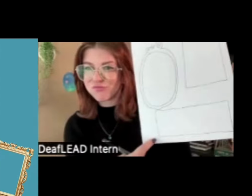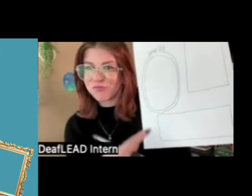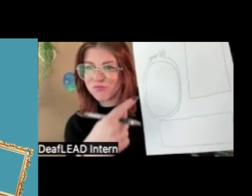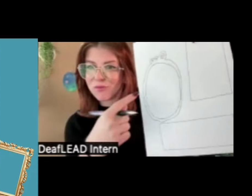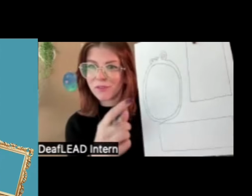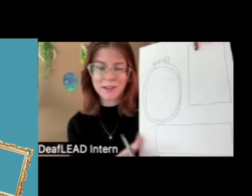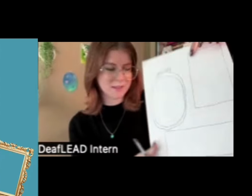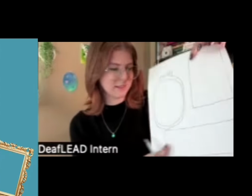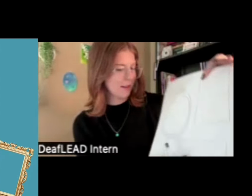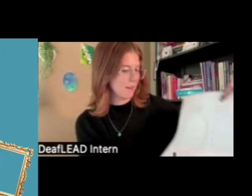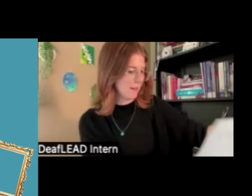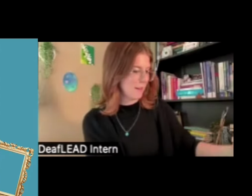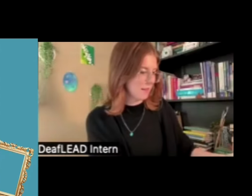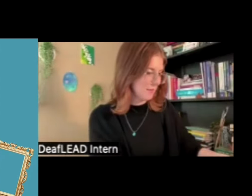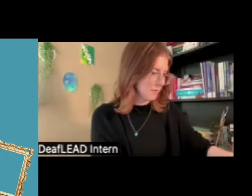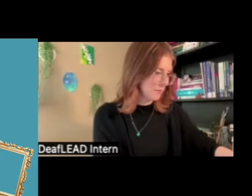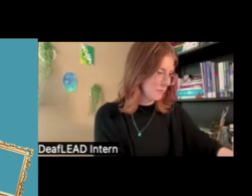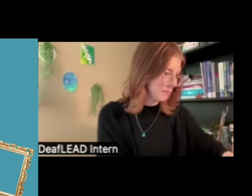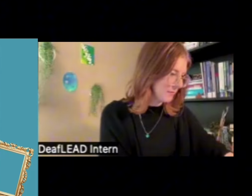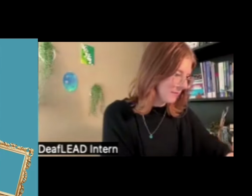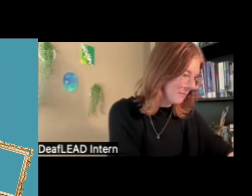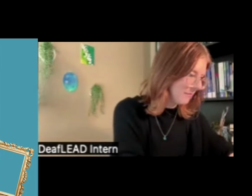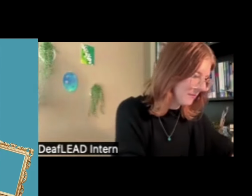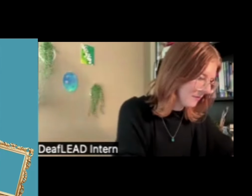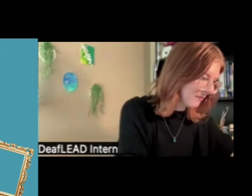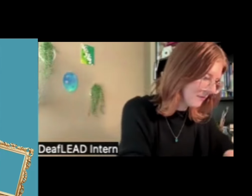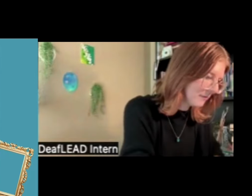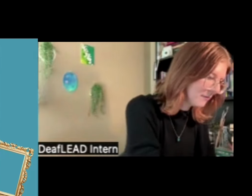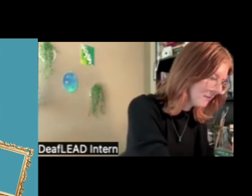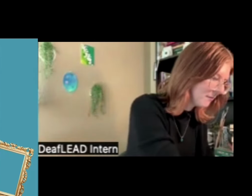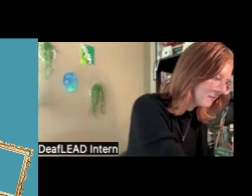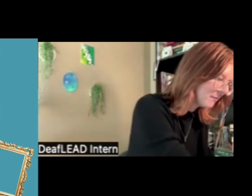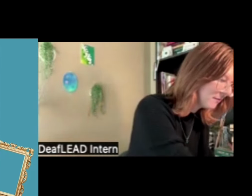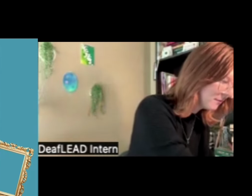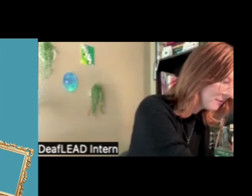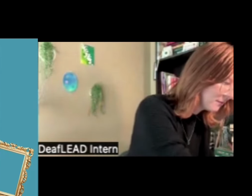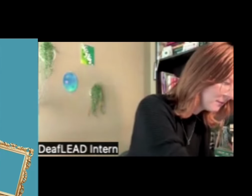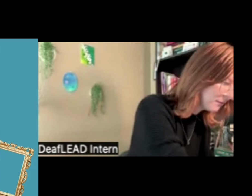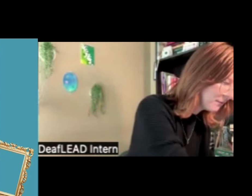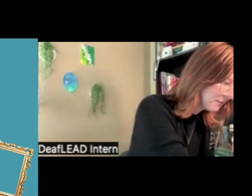I decorated my circular frame and I'll decorate the others.